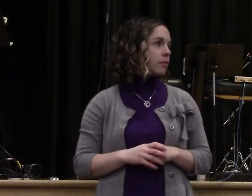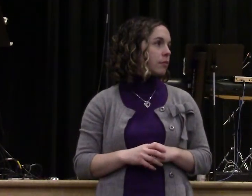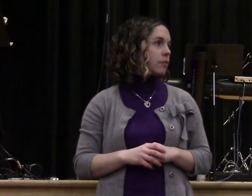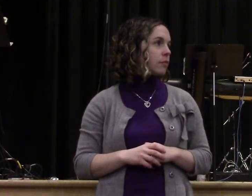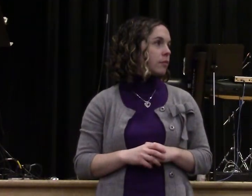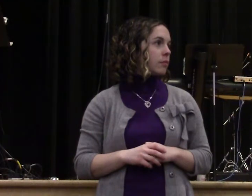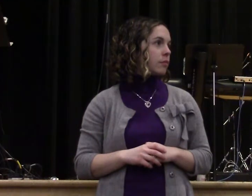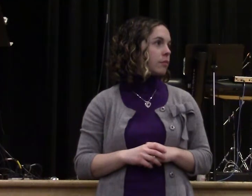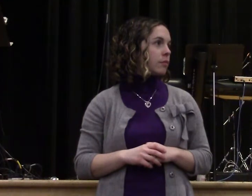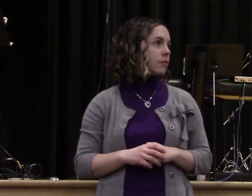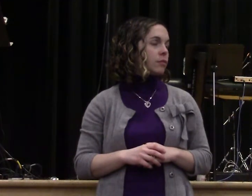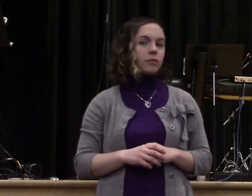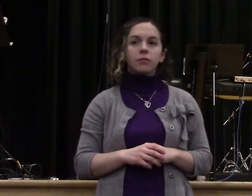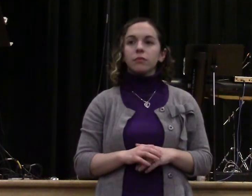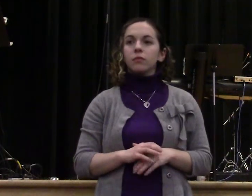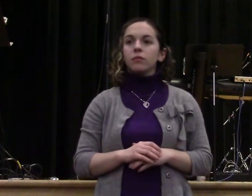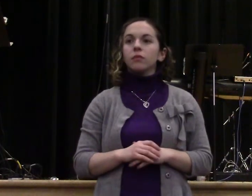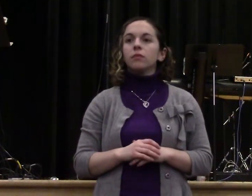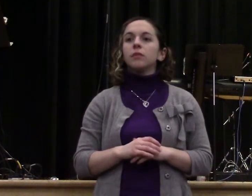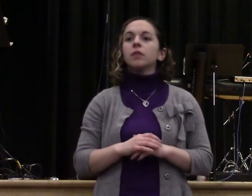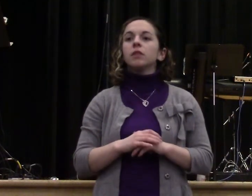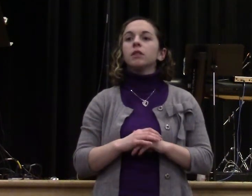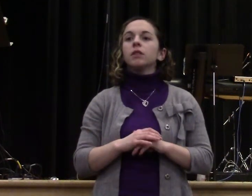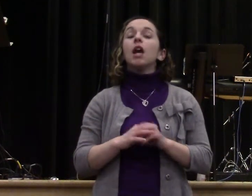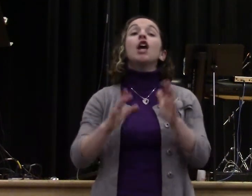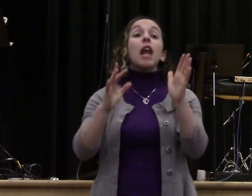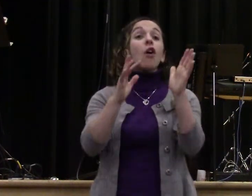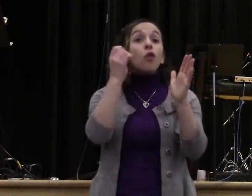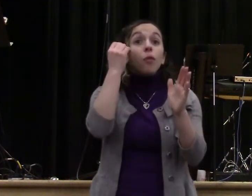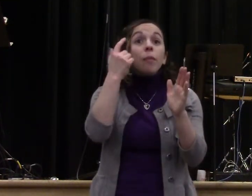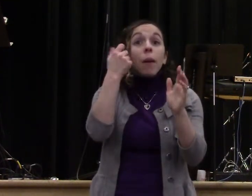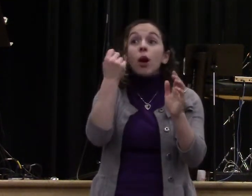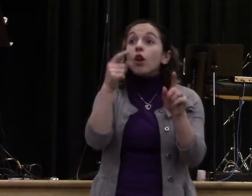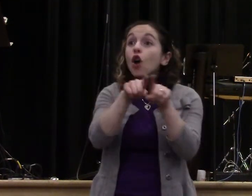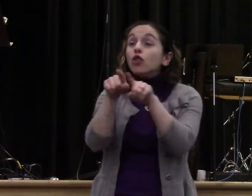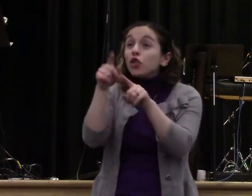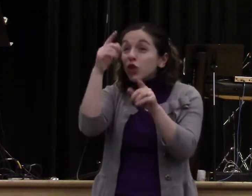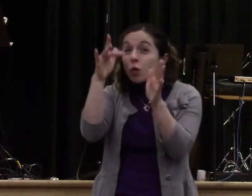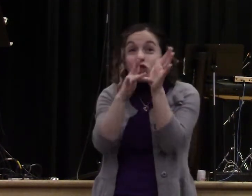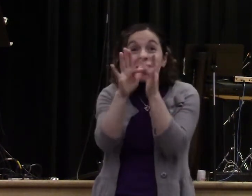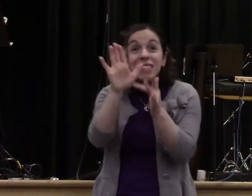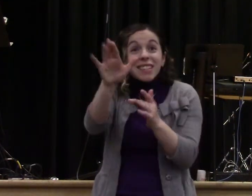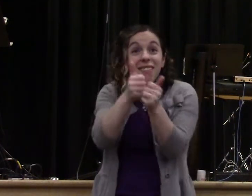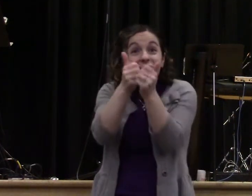was going to be graded in his kingdom? And then when Jesus needed him most at the time of the cross,